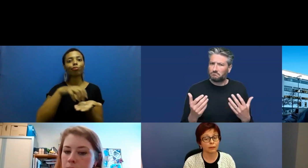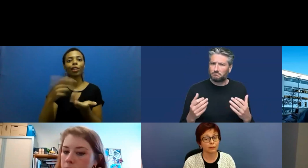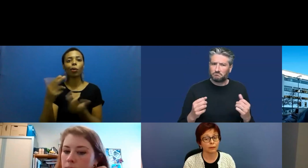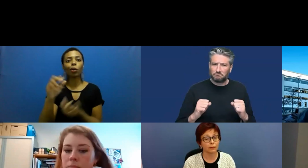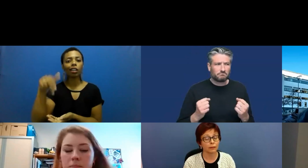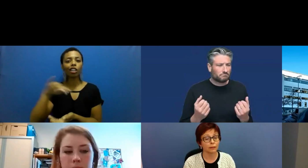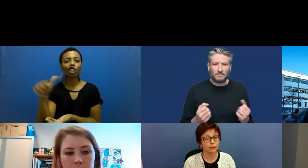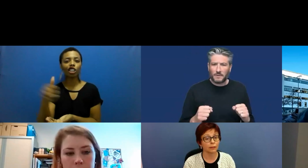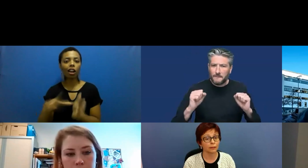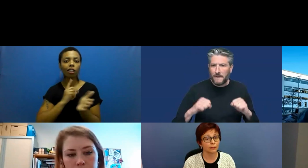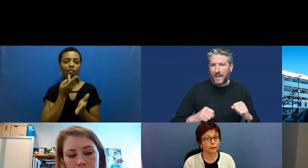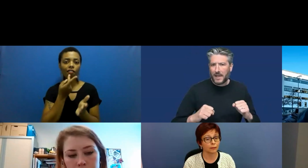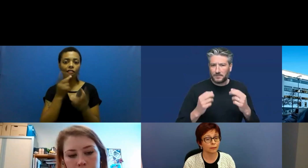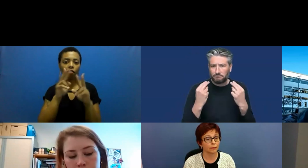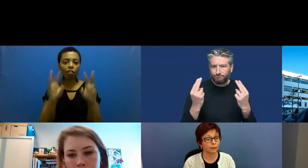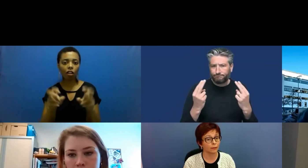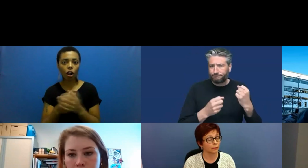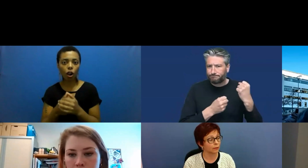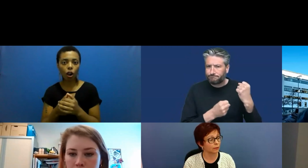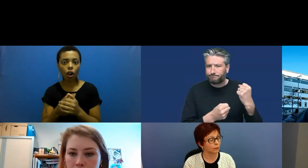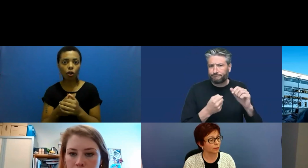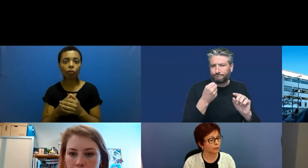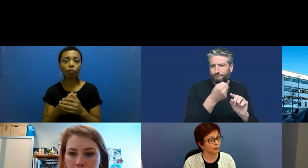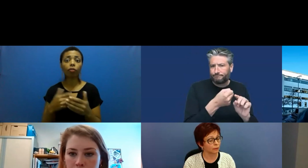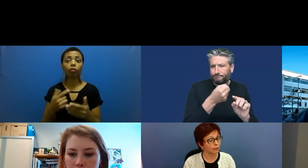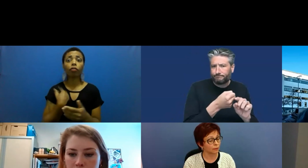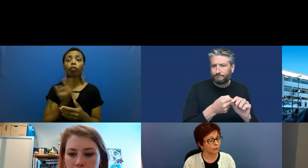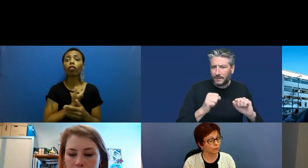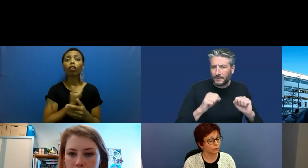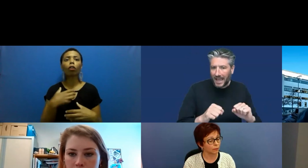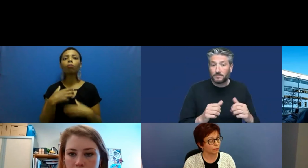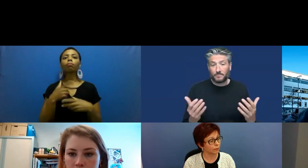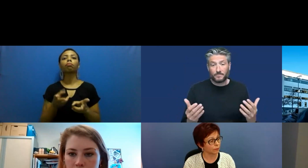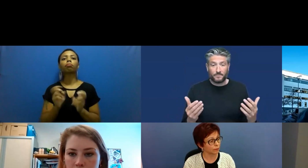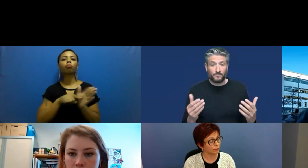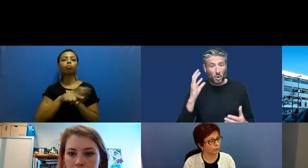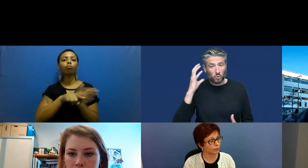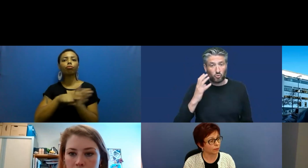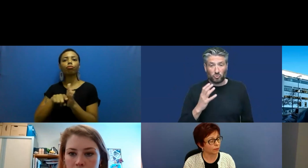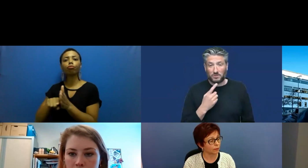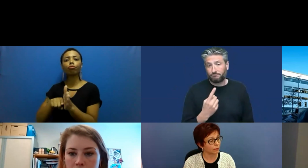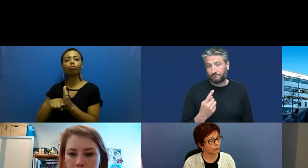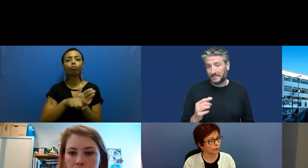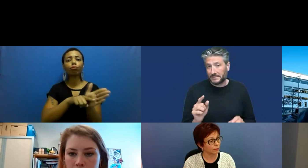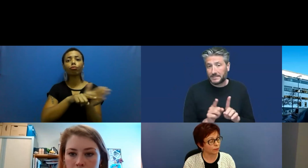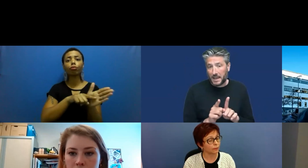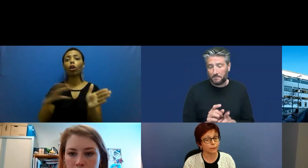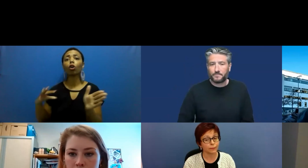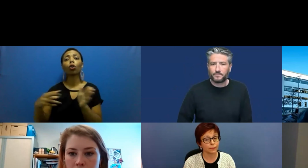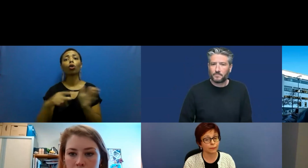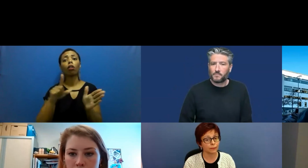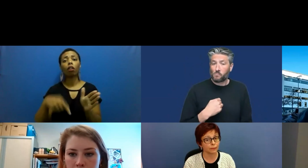well. But in our field as researchers, we are dependent on lobbying, also